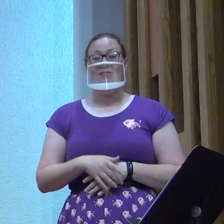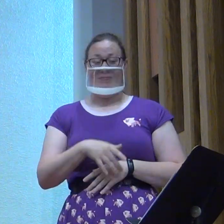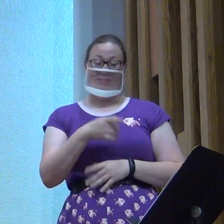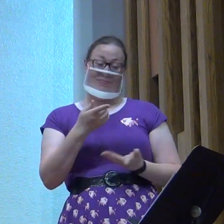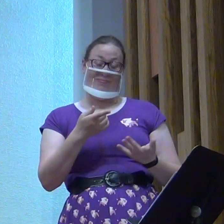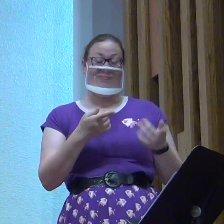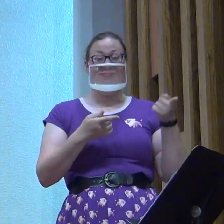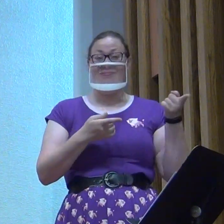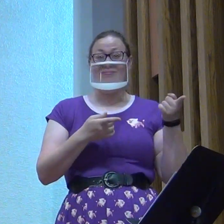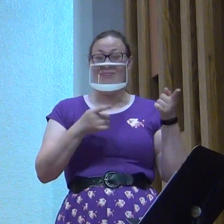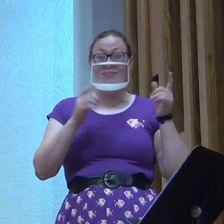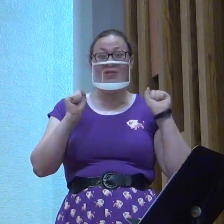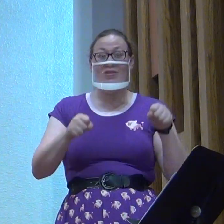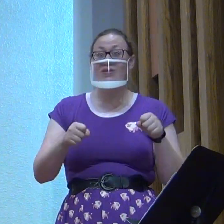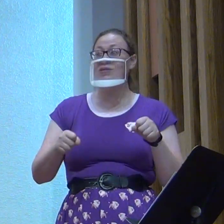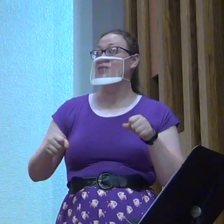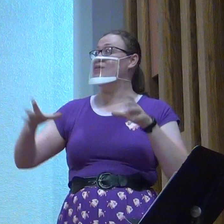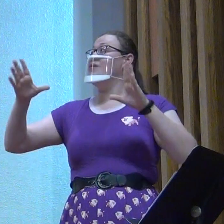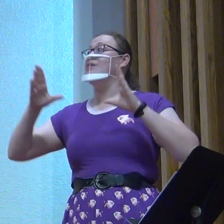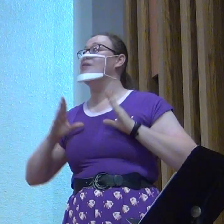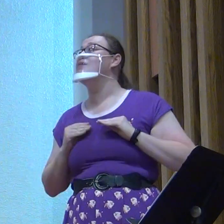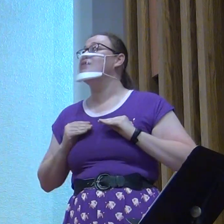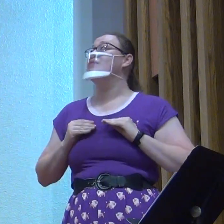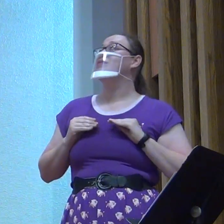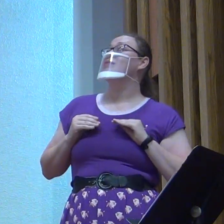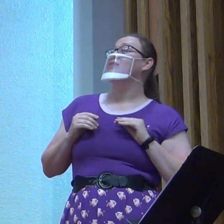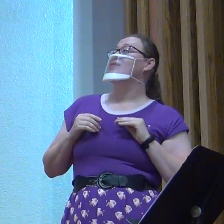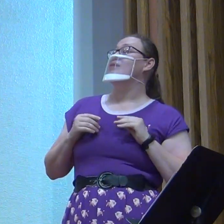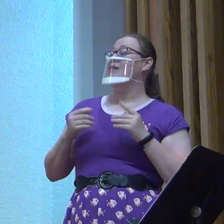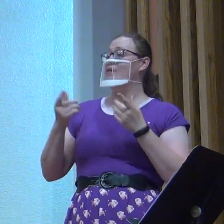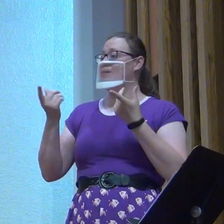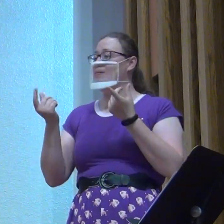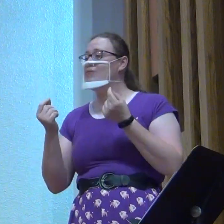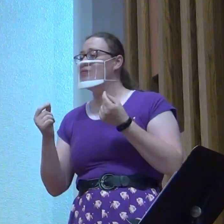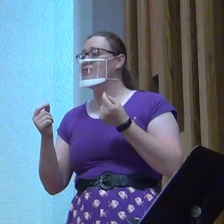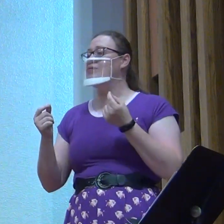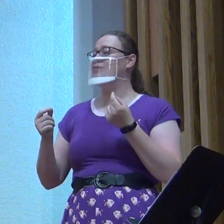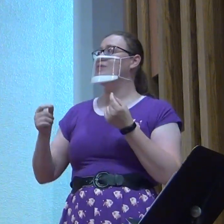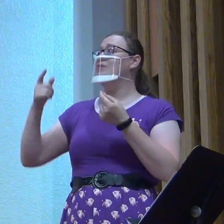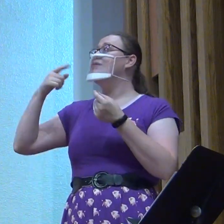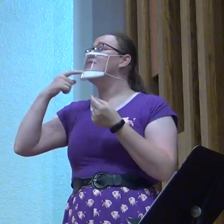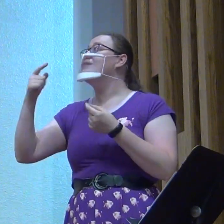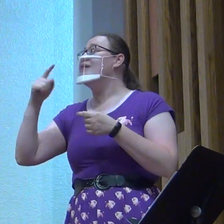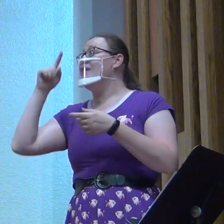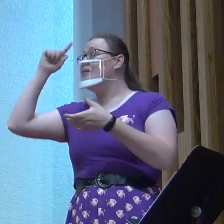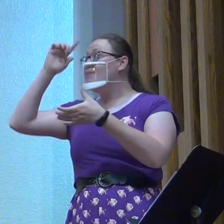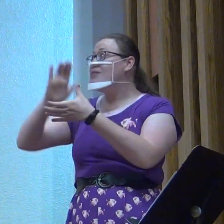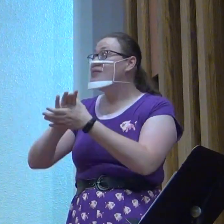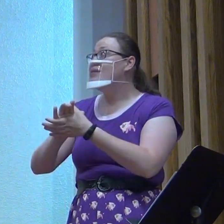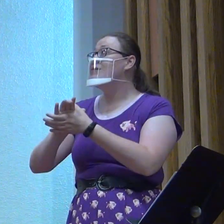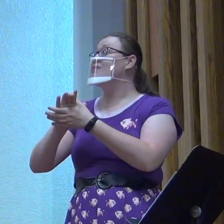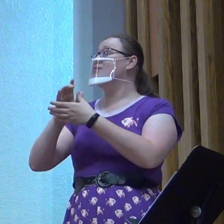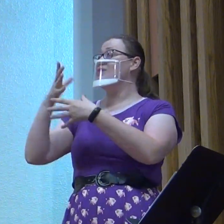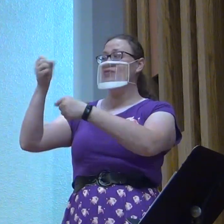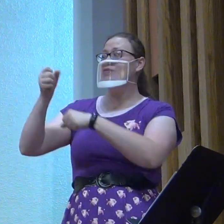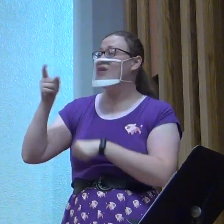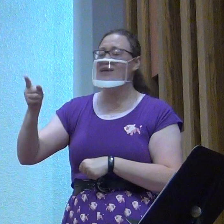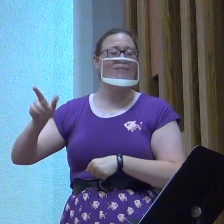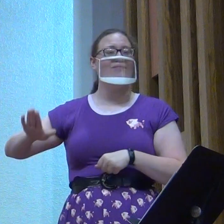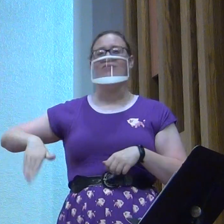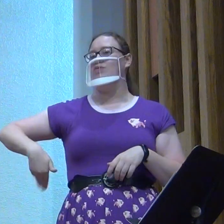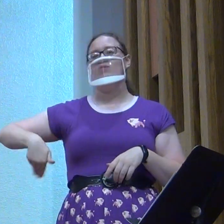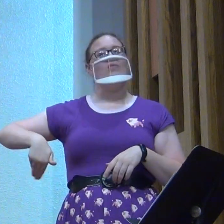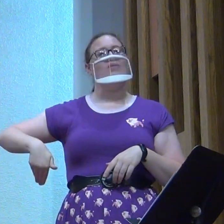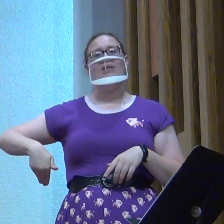And then it will be too late to retrieve their goods. It'll be too late to come down from the roof or from the field and get their stuff, which won't do them any